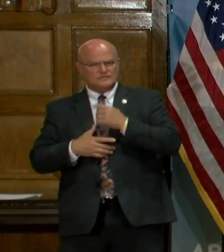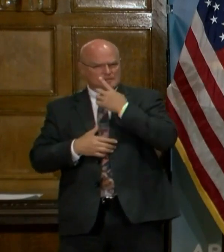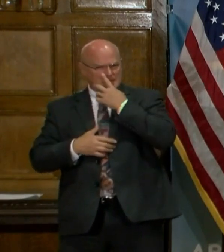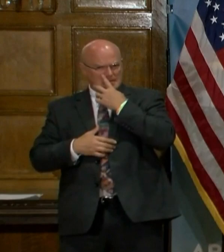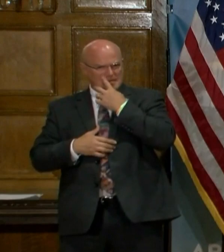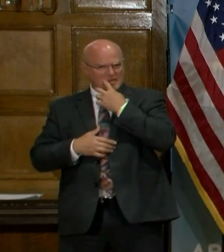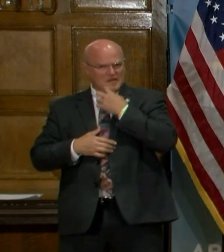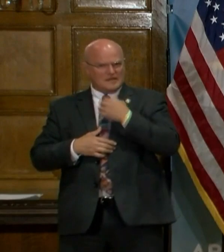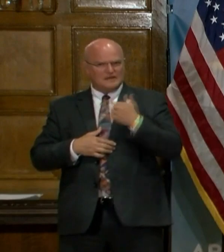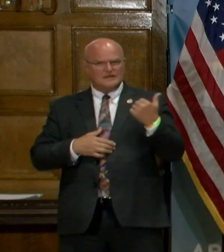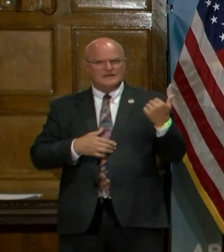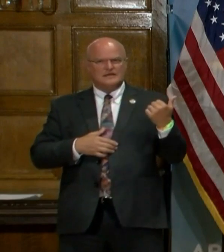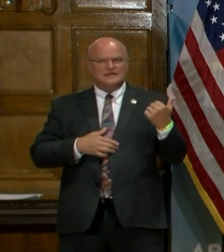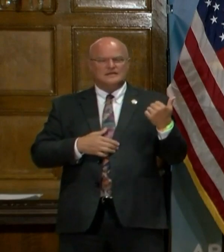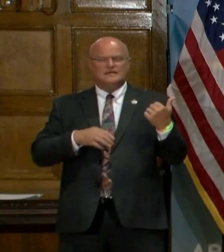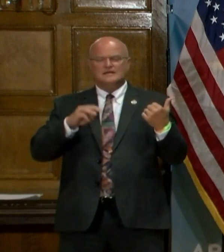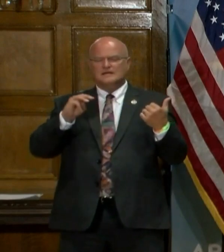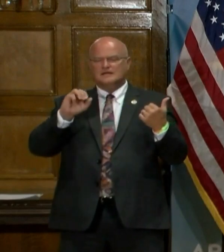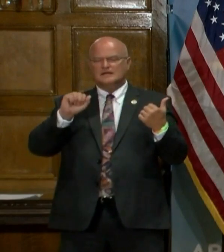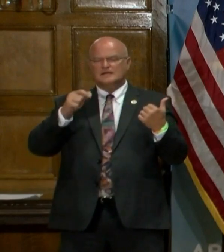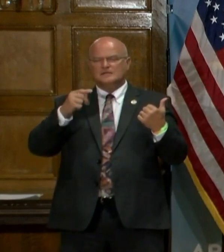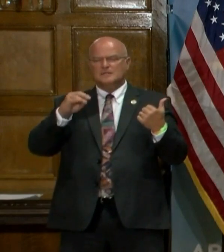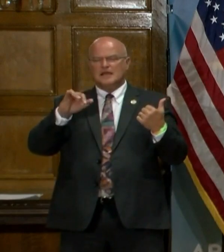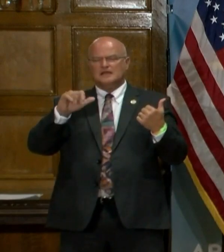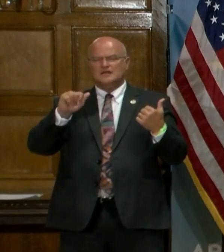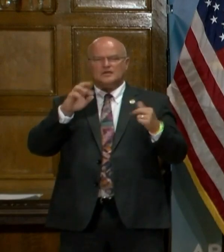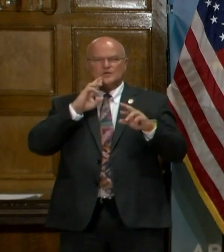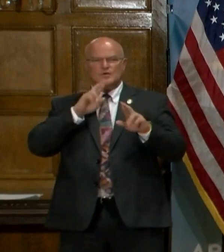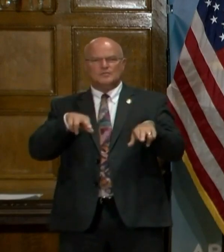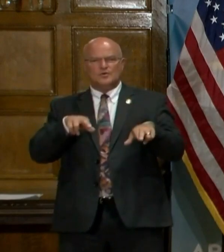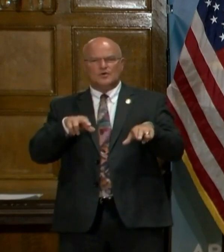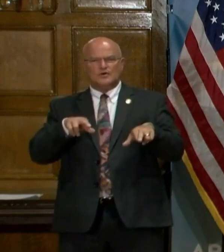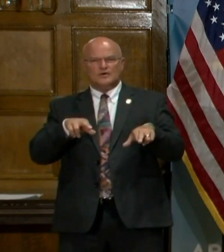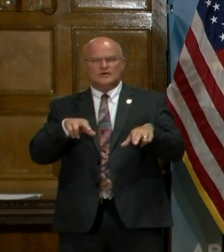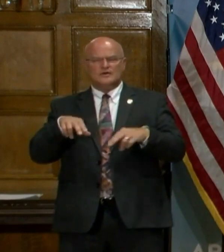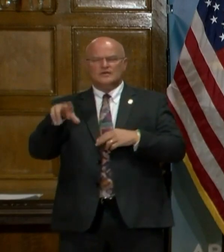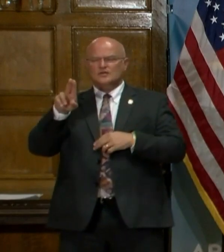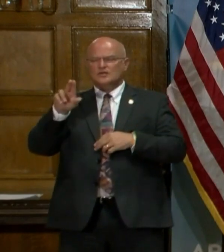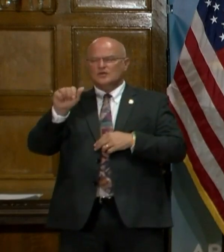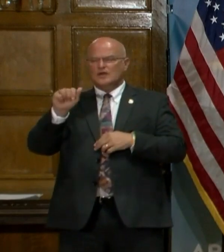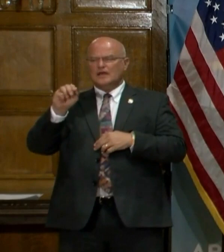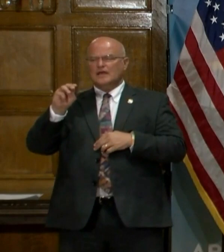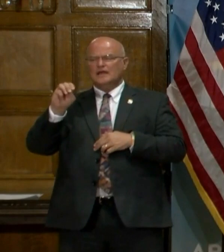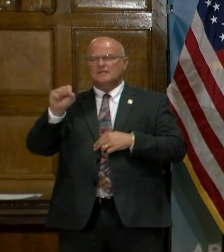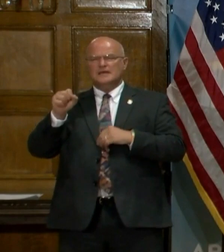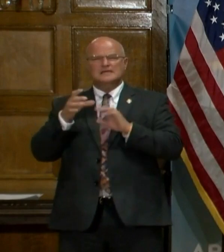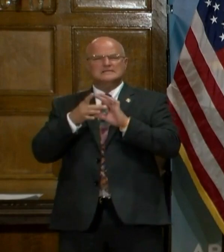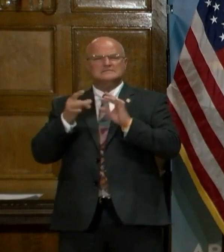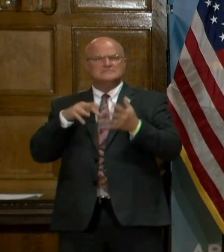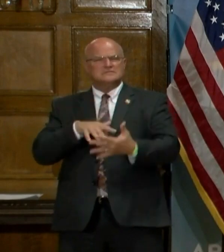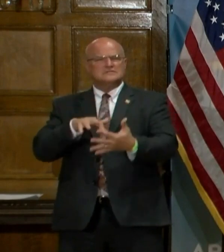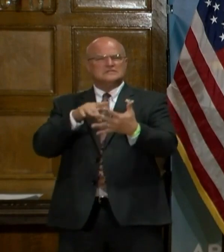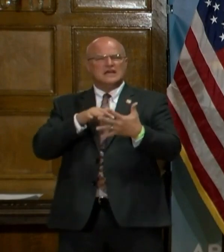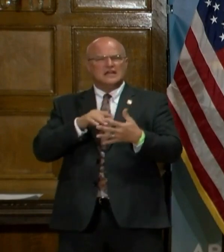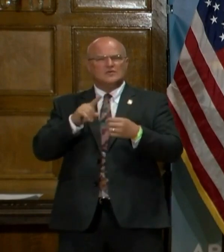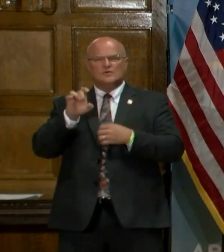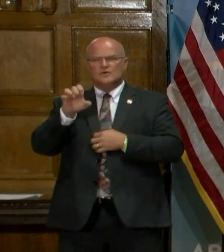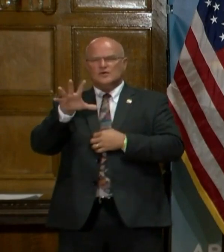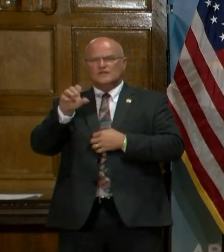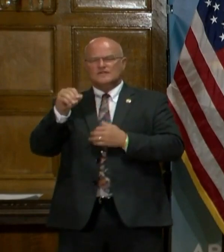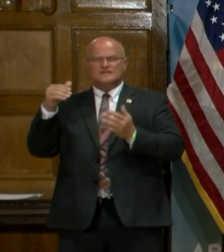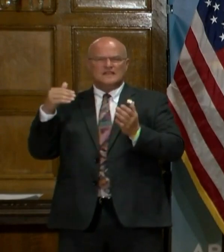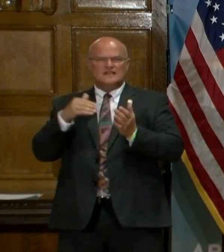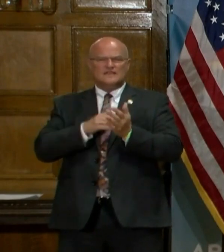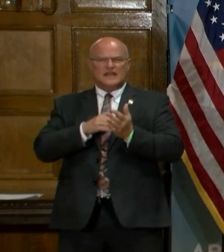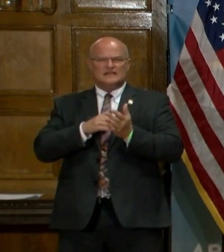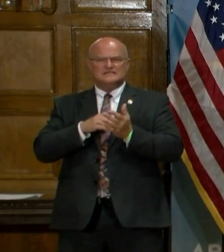Governor, this is Mike McNeil at MagnoliaReporter.com. A UAMS study released yesterday predicts